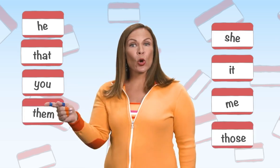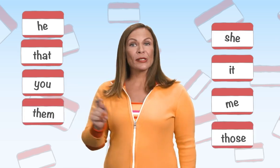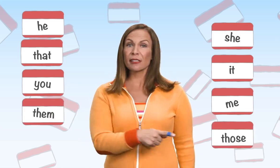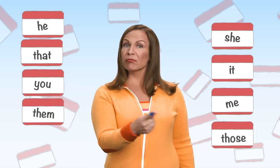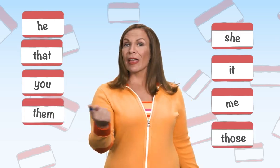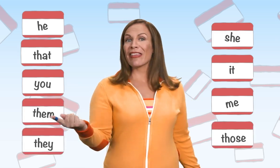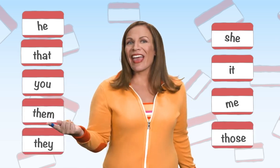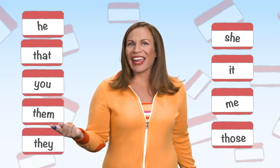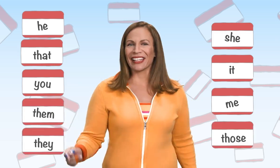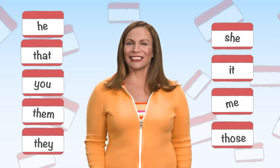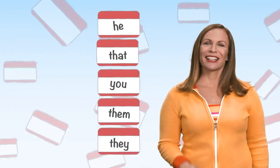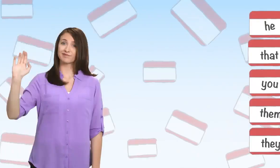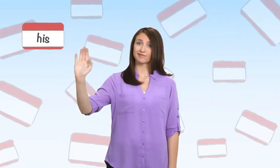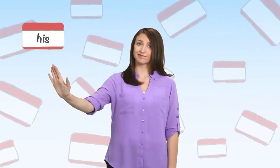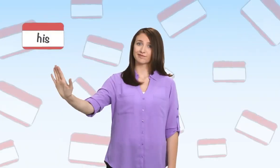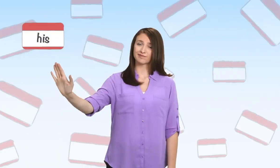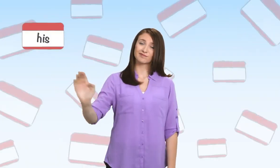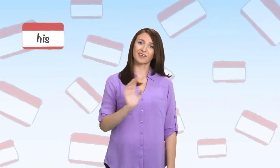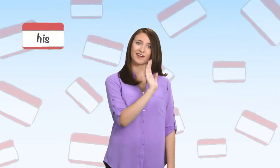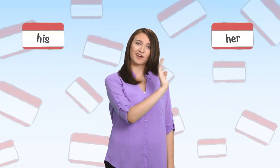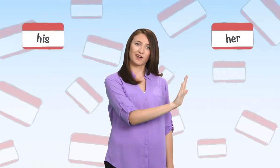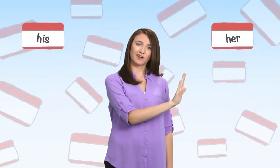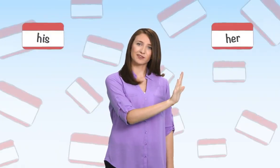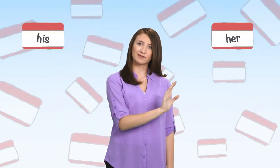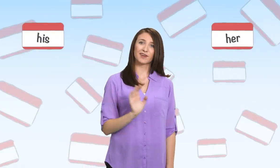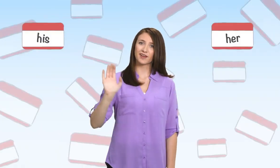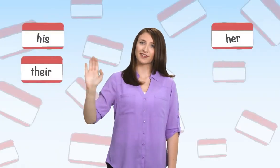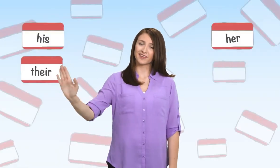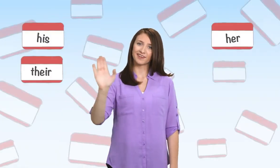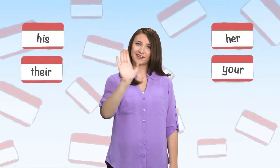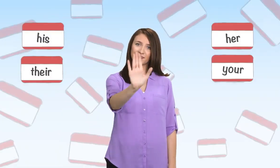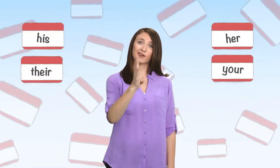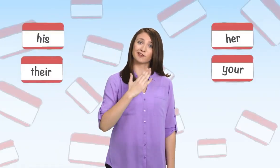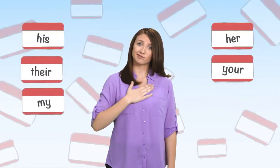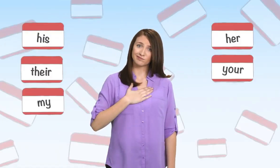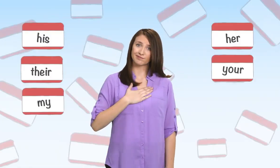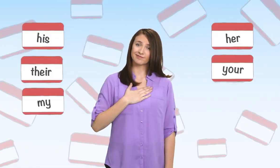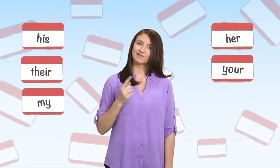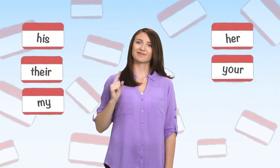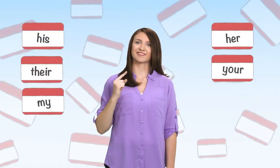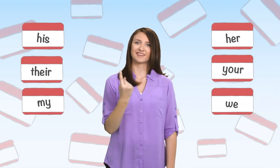those, they, his, her, their, your, my,